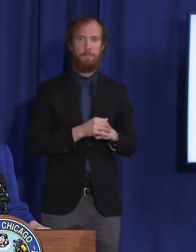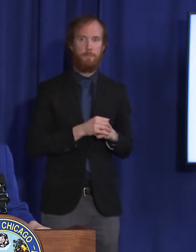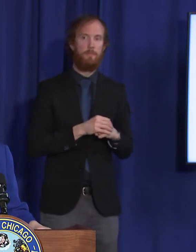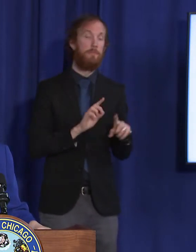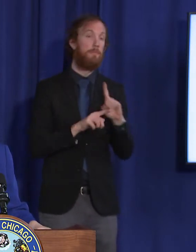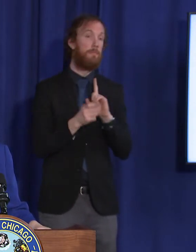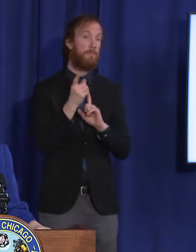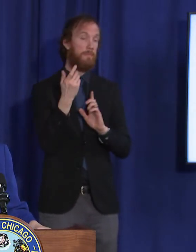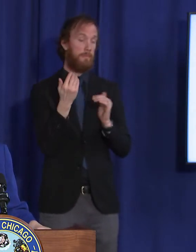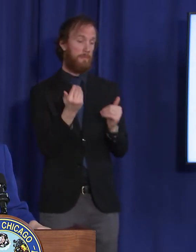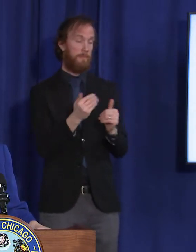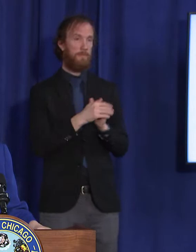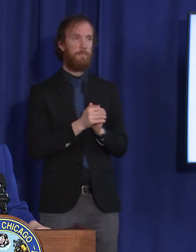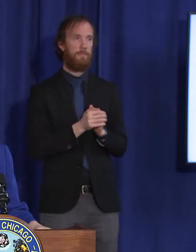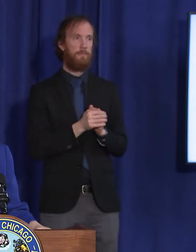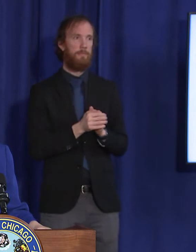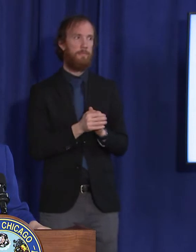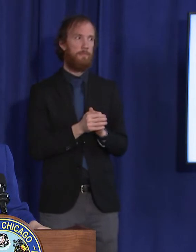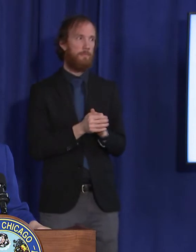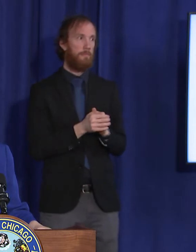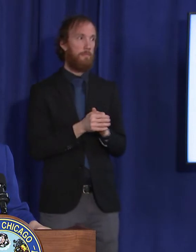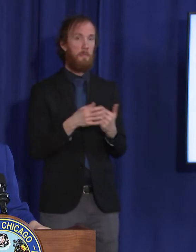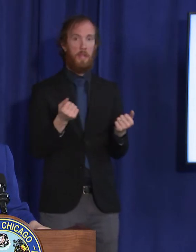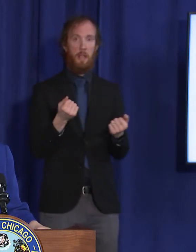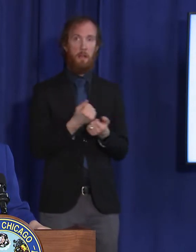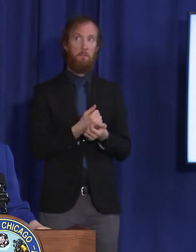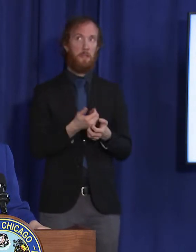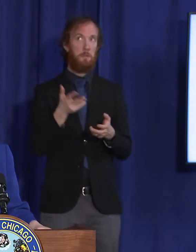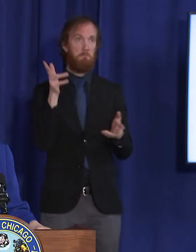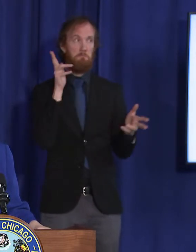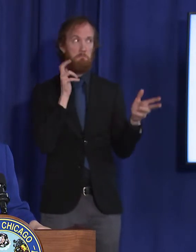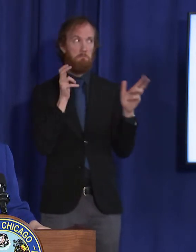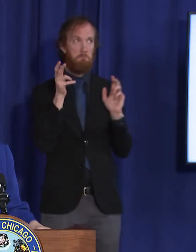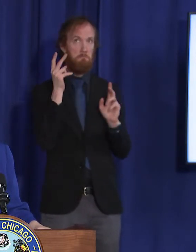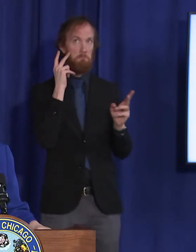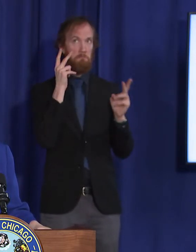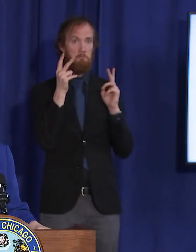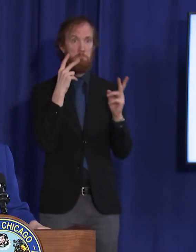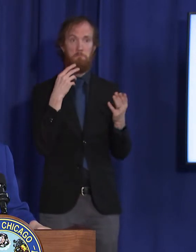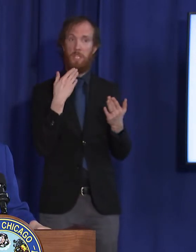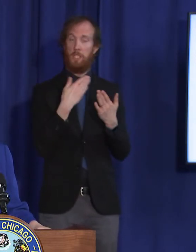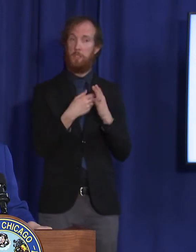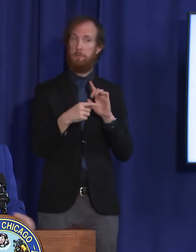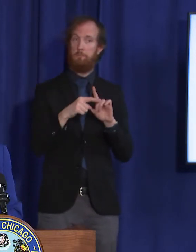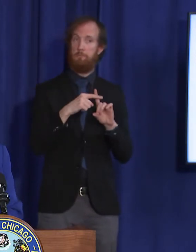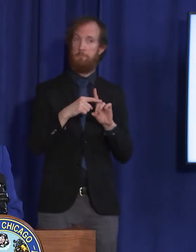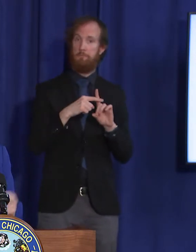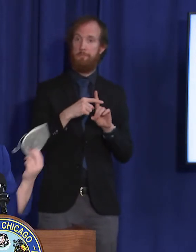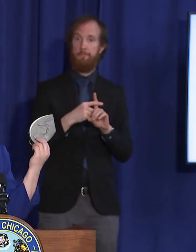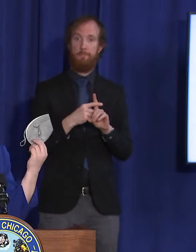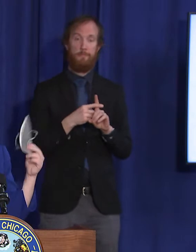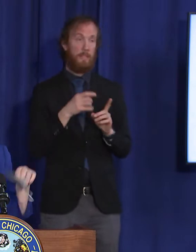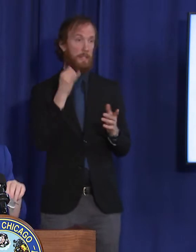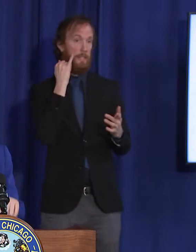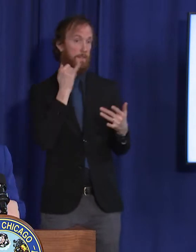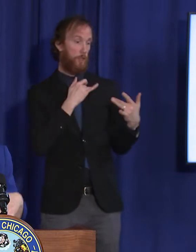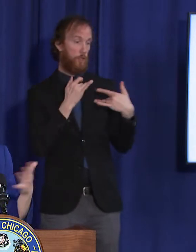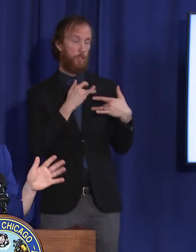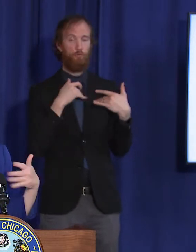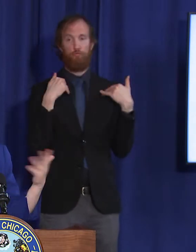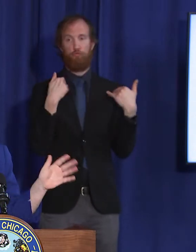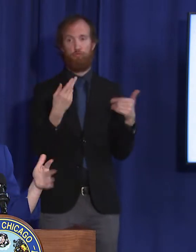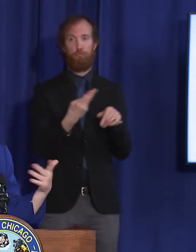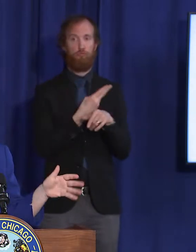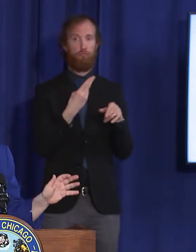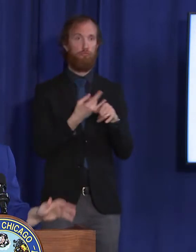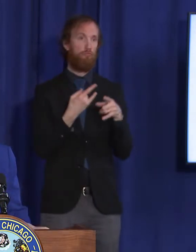right now, honestly, the news continues to be good. And where people are concerned, I'd encourage you to put the mask on. I still